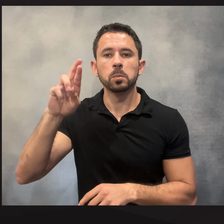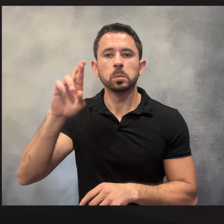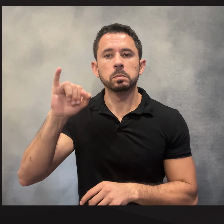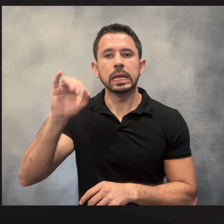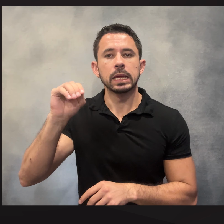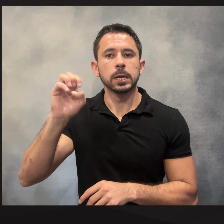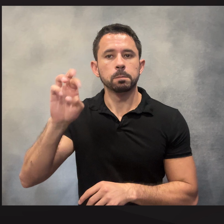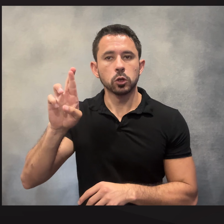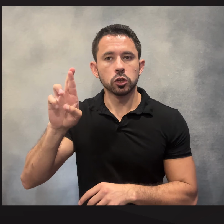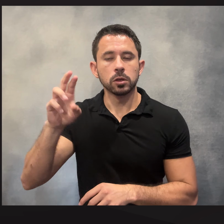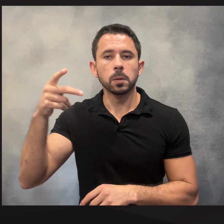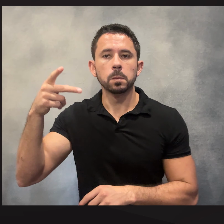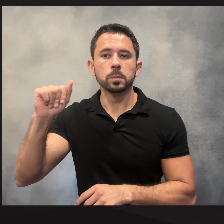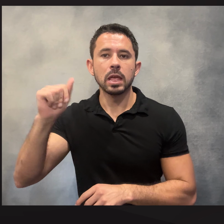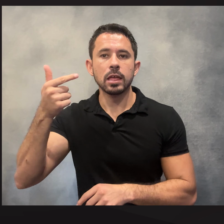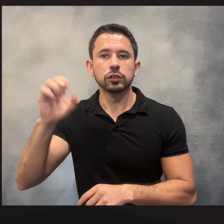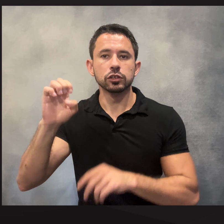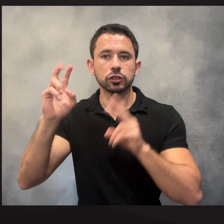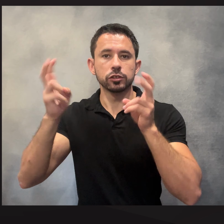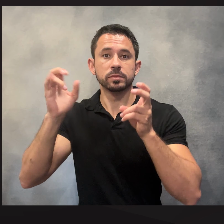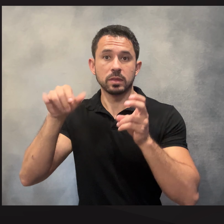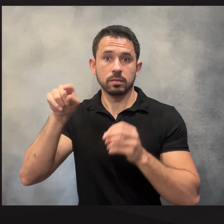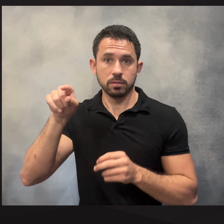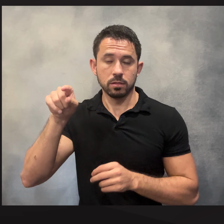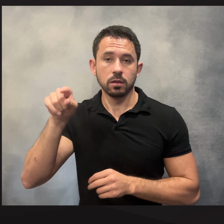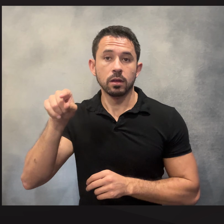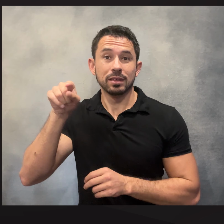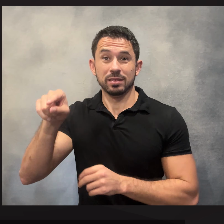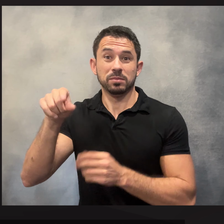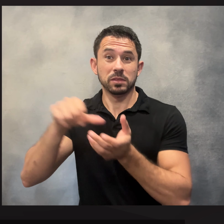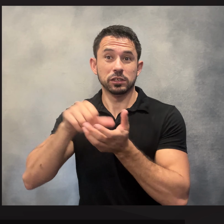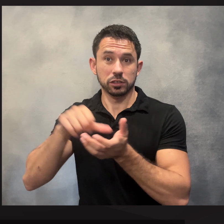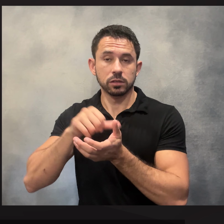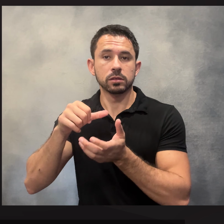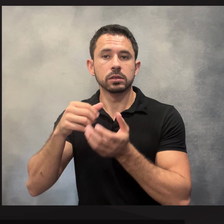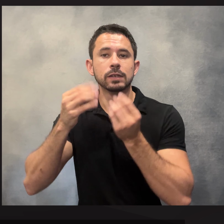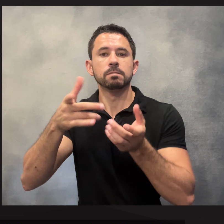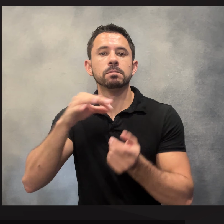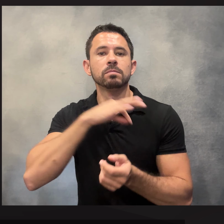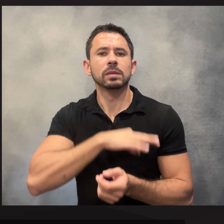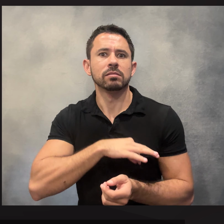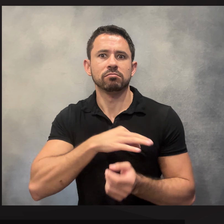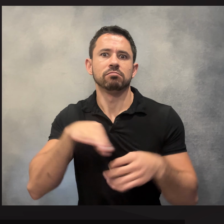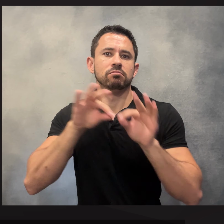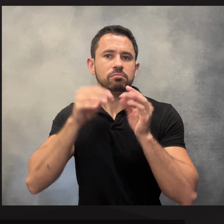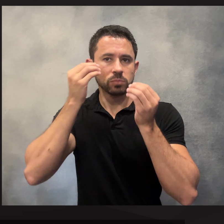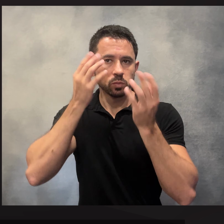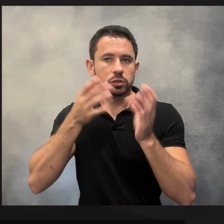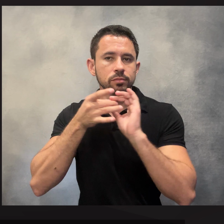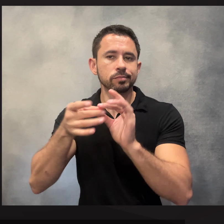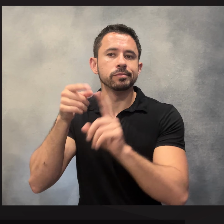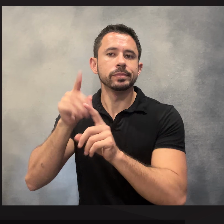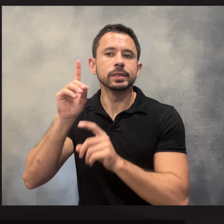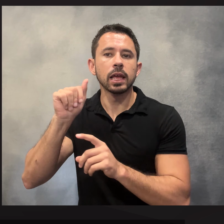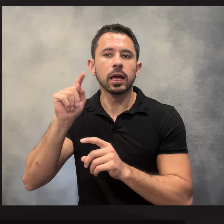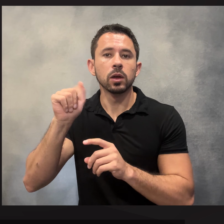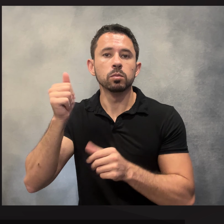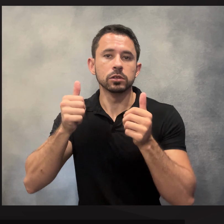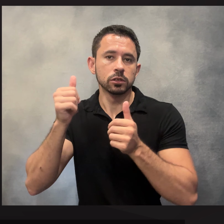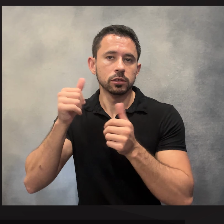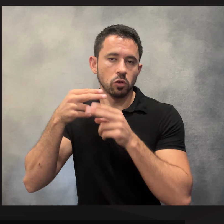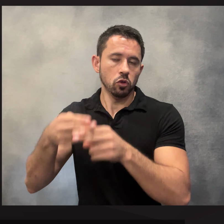get your first dataset, you will see the primer page. This page gives you beneficial information about the data,